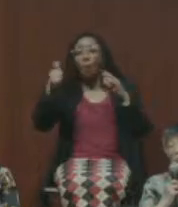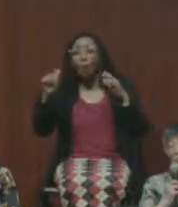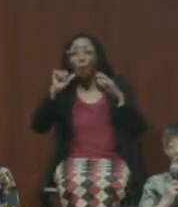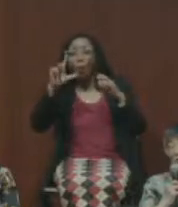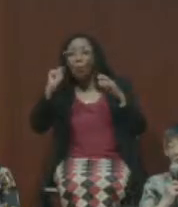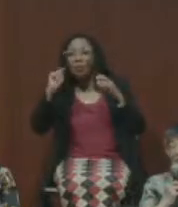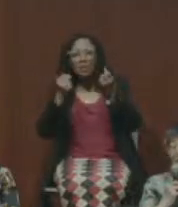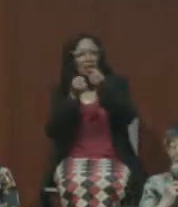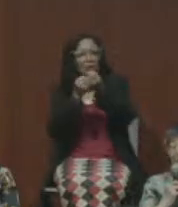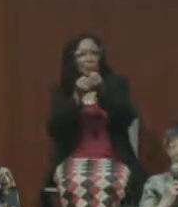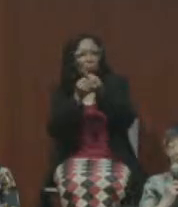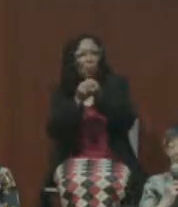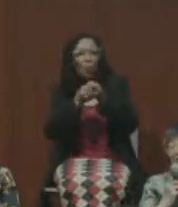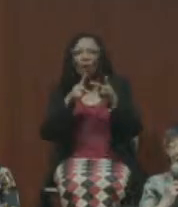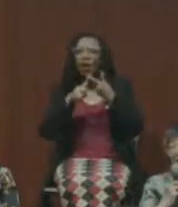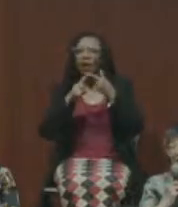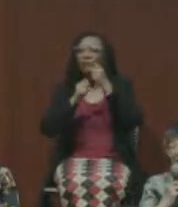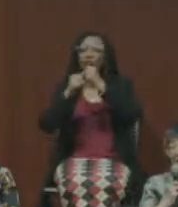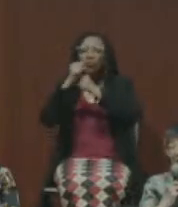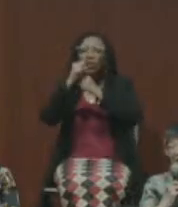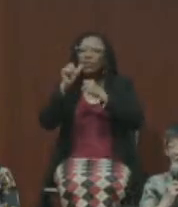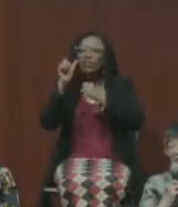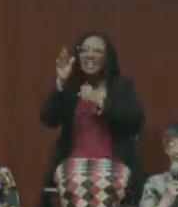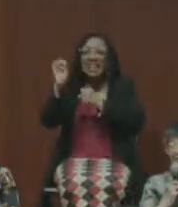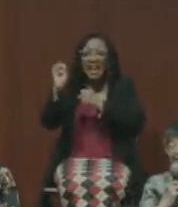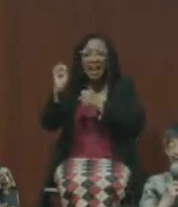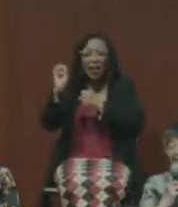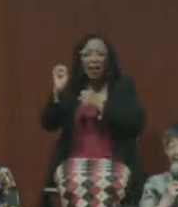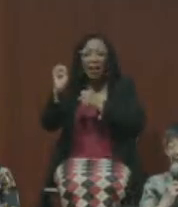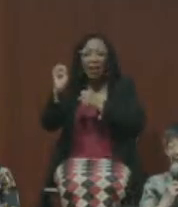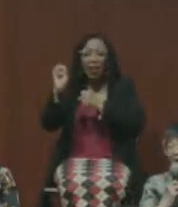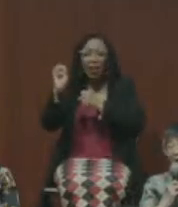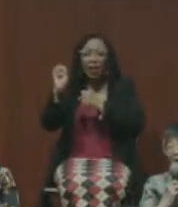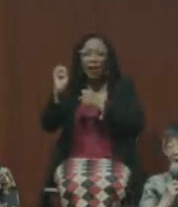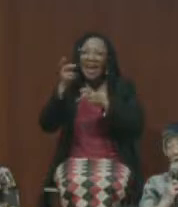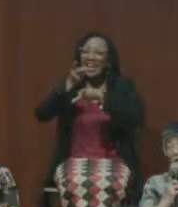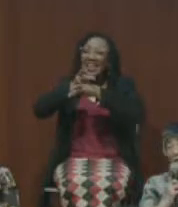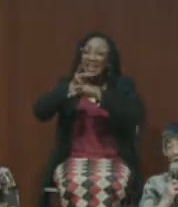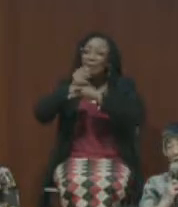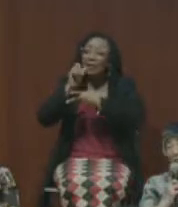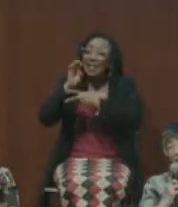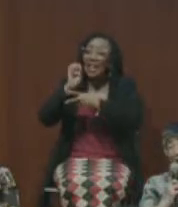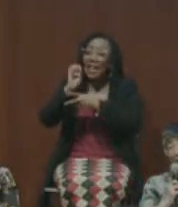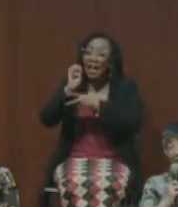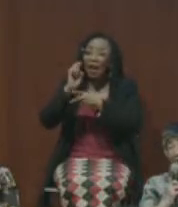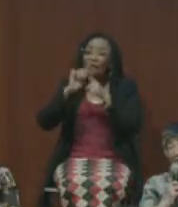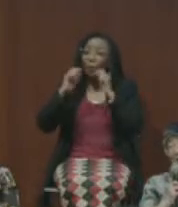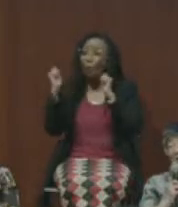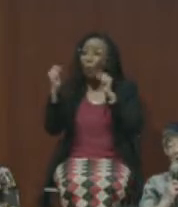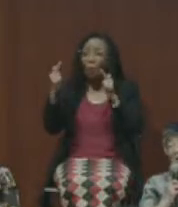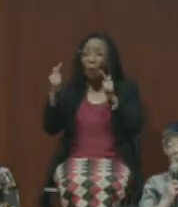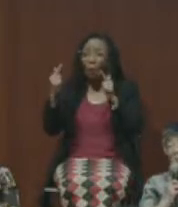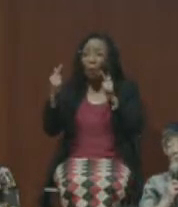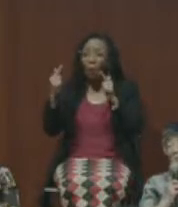of support, infrastructures of care, insisting that care can look a different way,